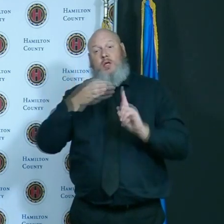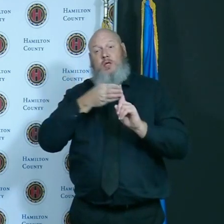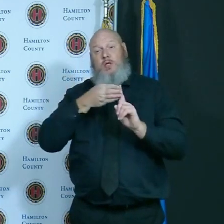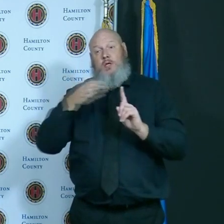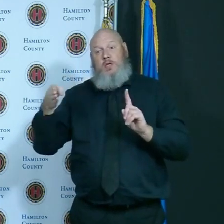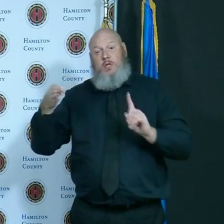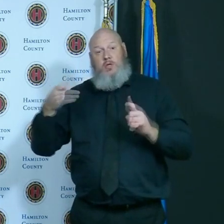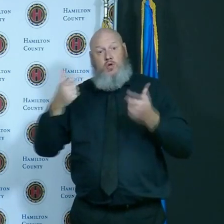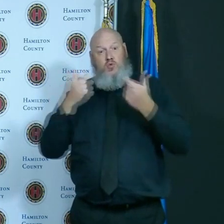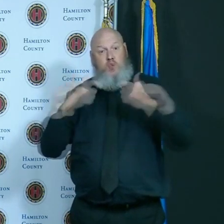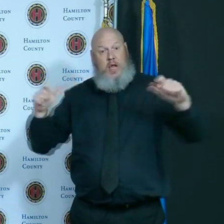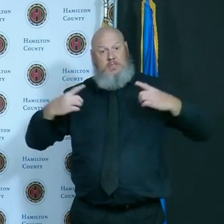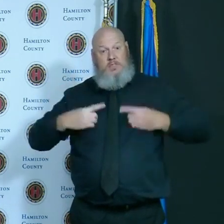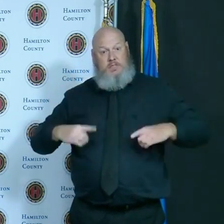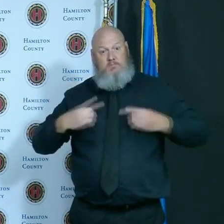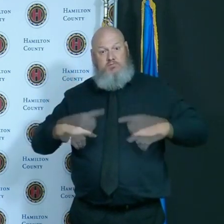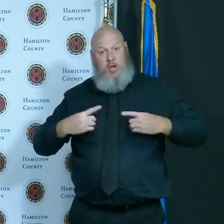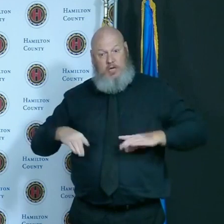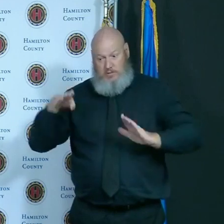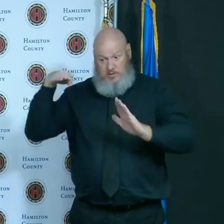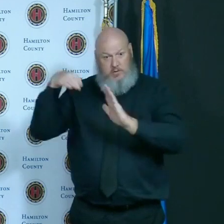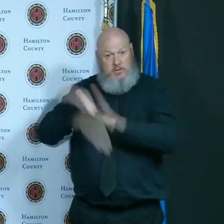The reason